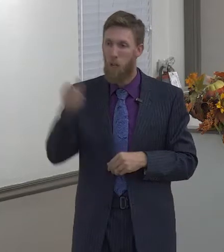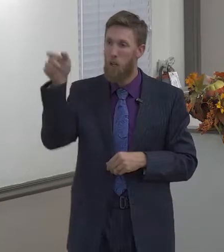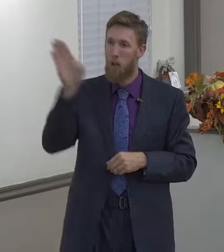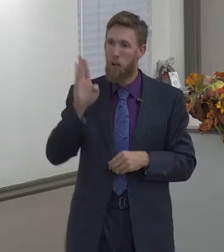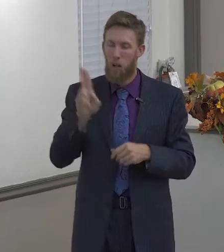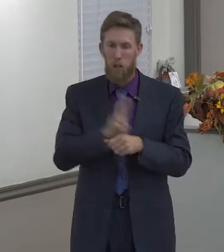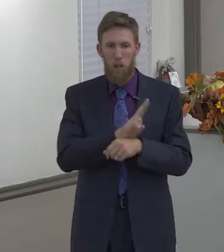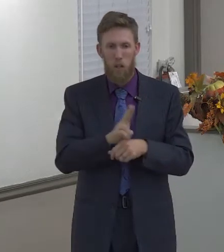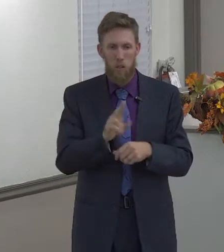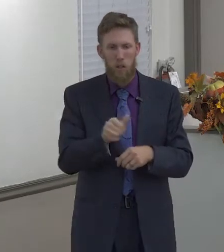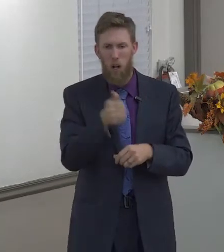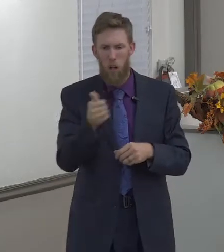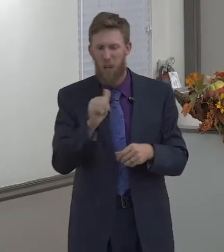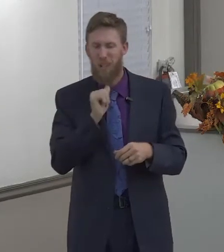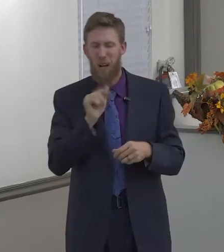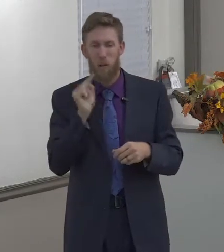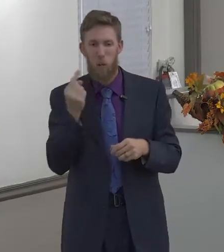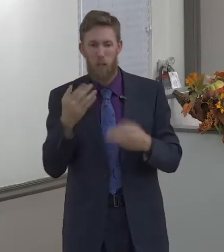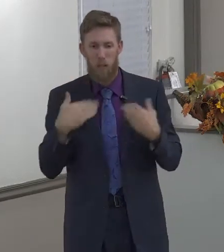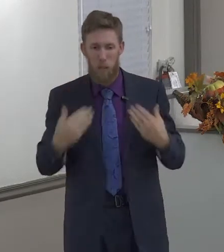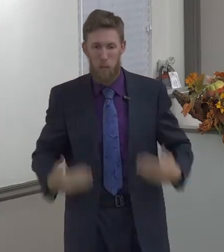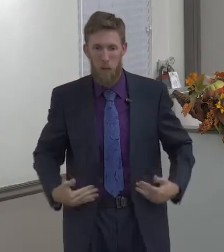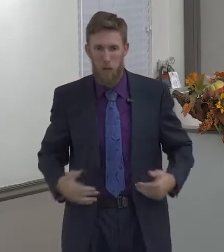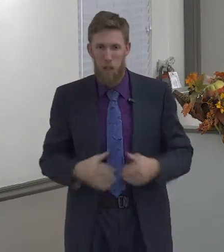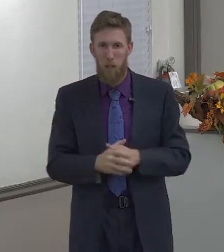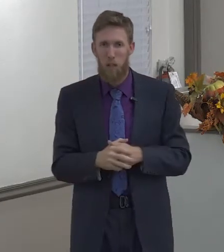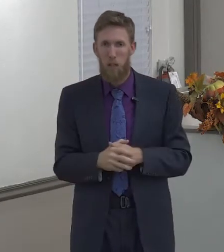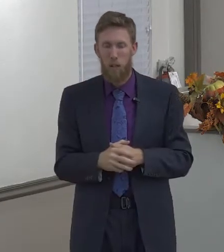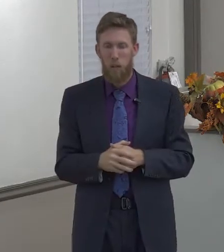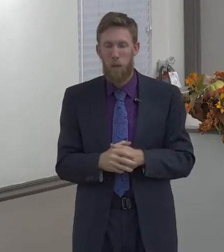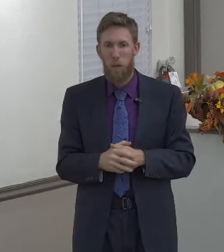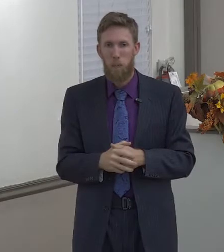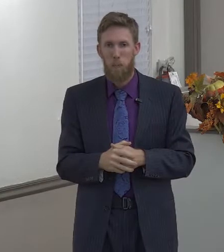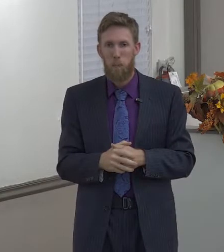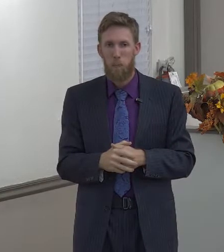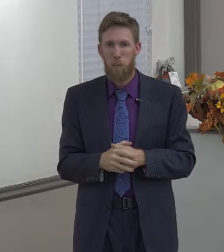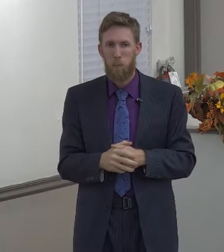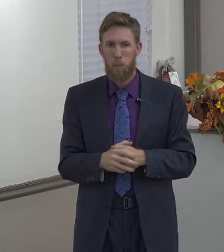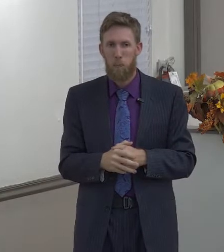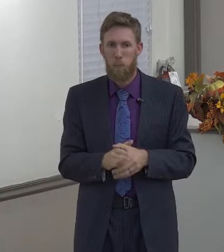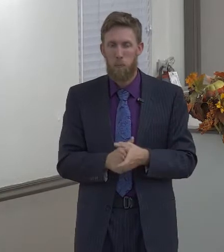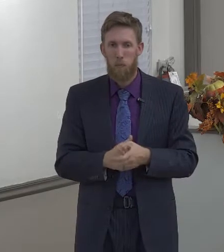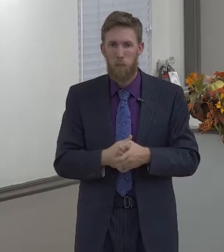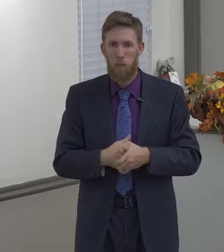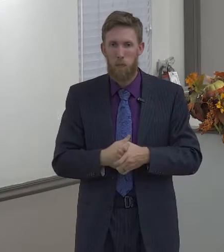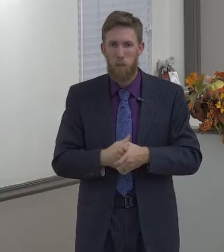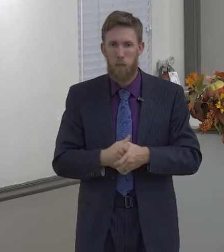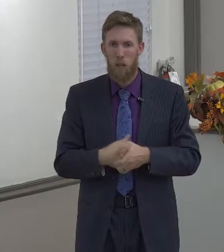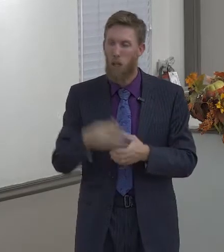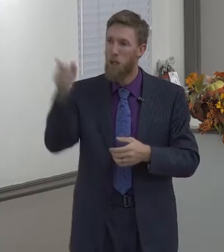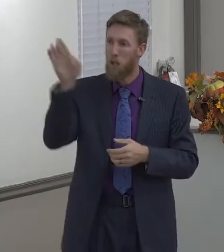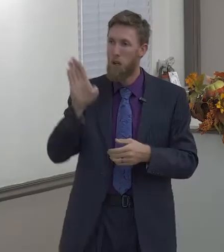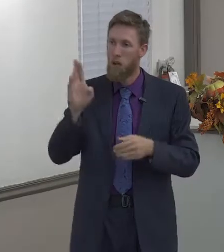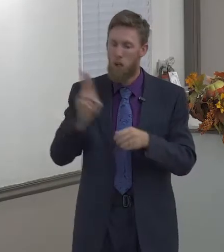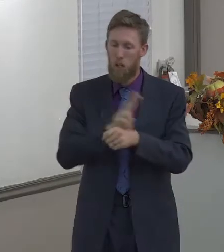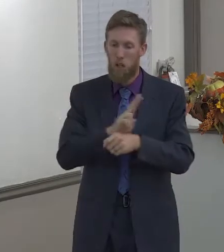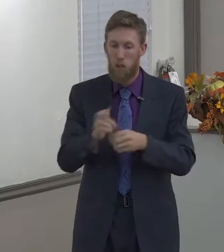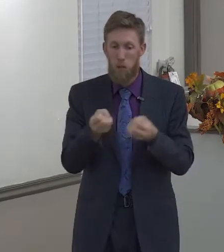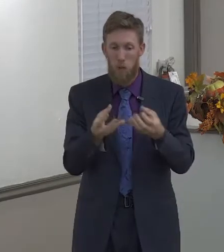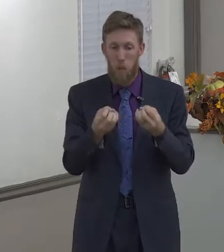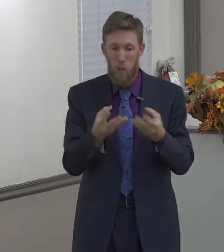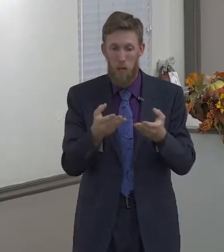helps us understand different aspects of the church, different ways we're supposed to be part of the